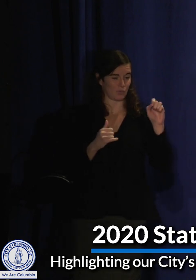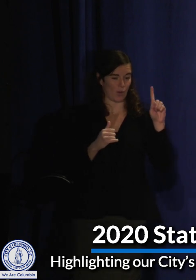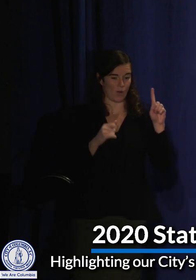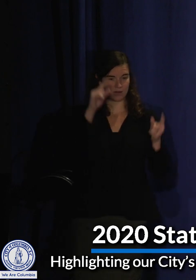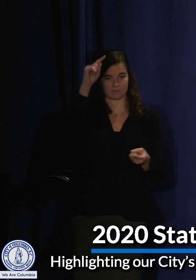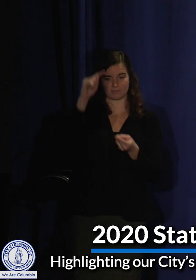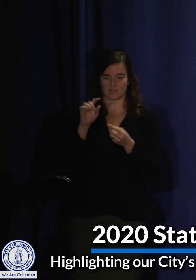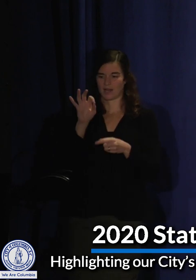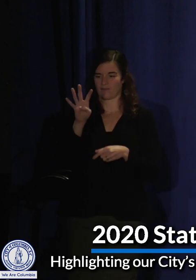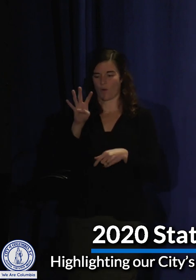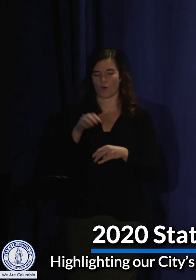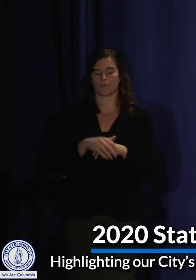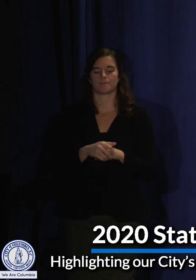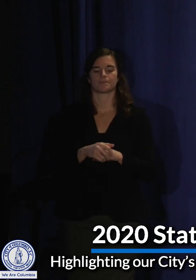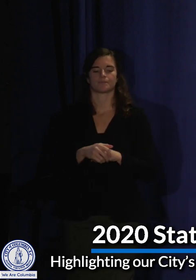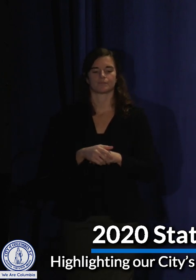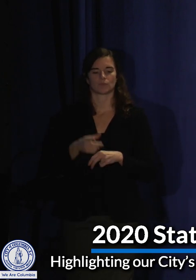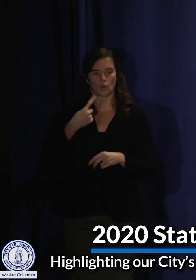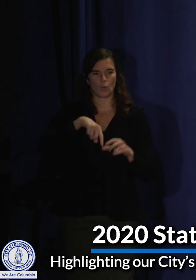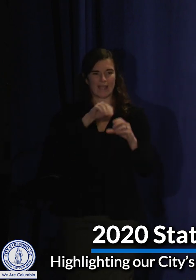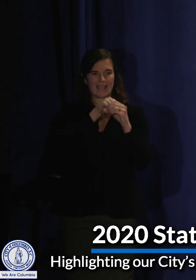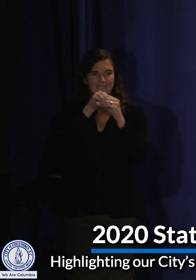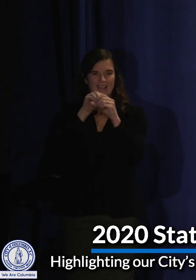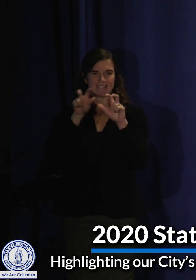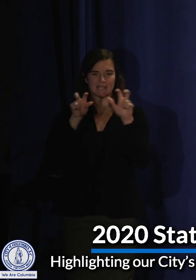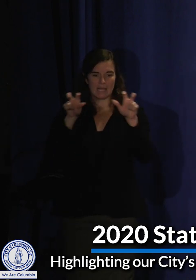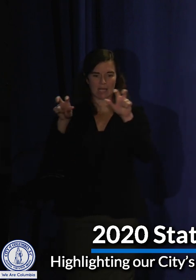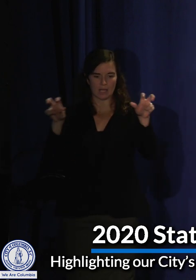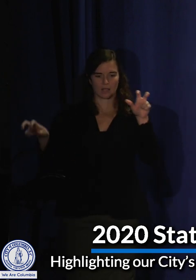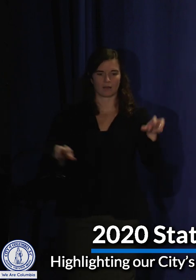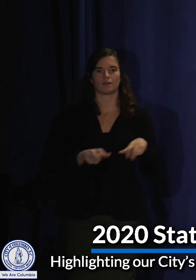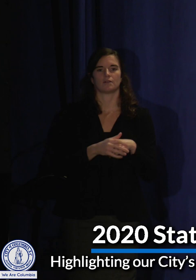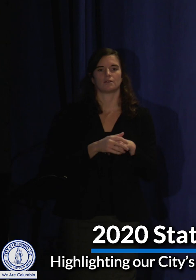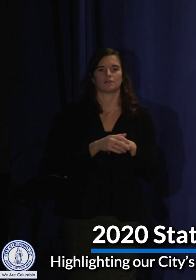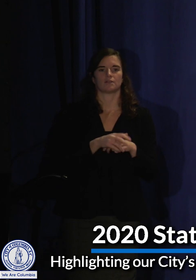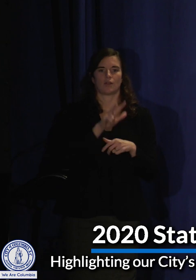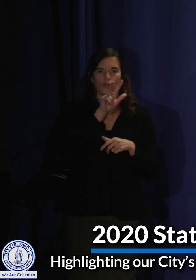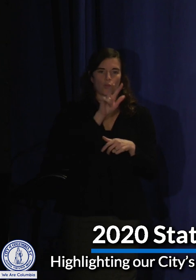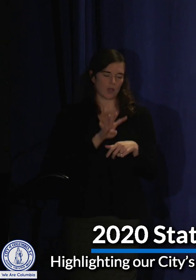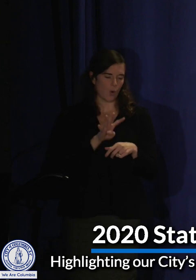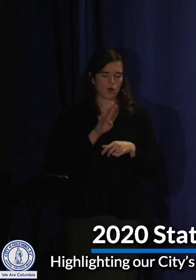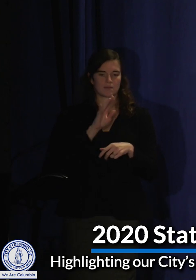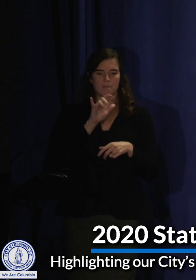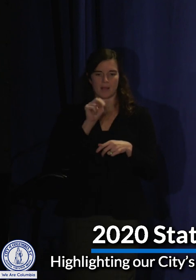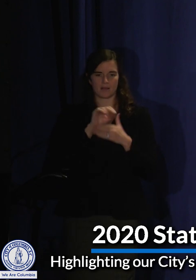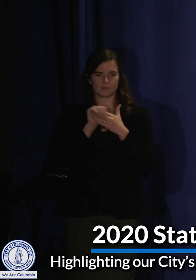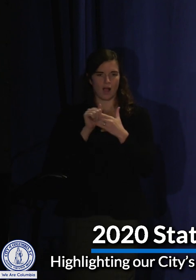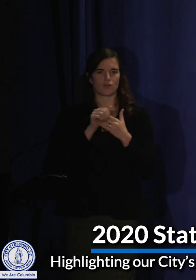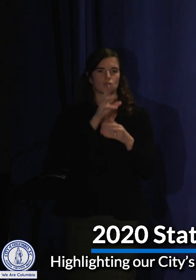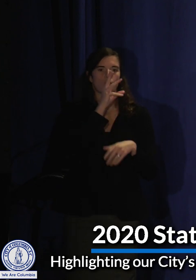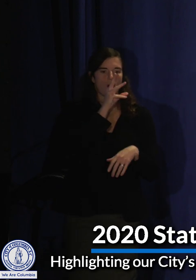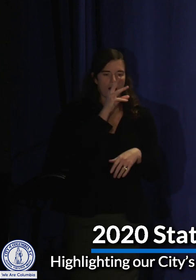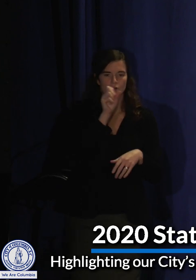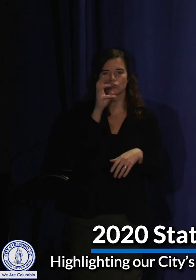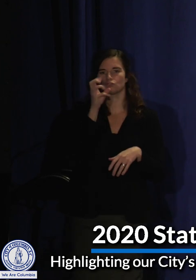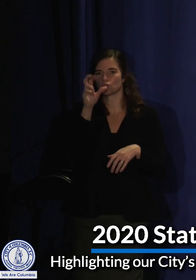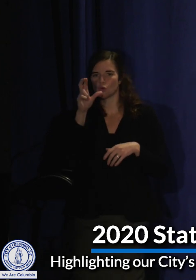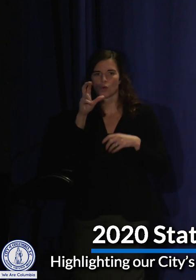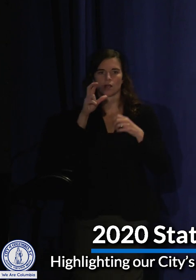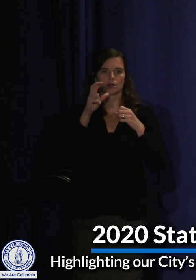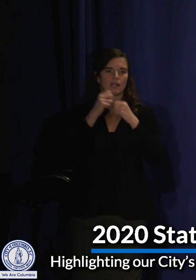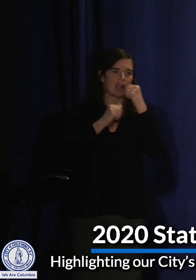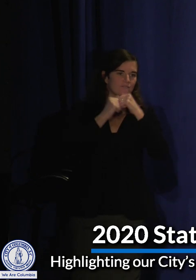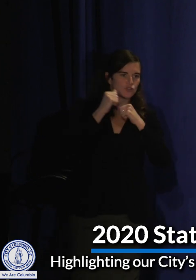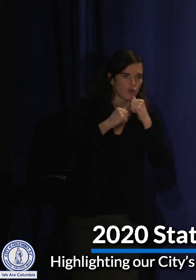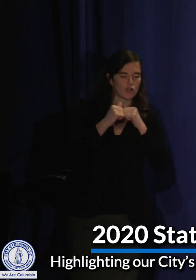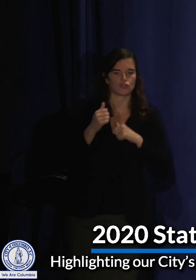mills. We're investing nearly $750 million in water, sewer, and stormwater infrastructure, watching